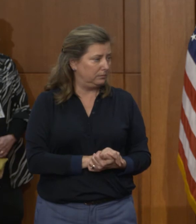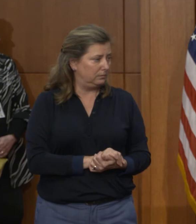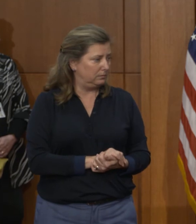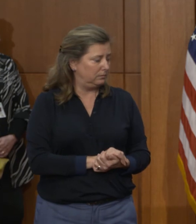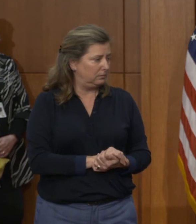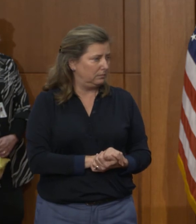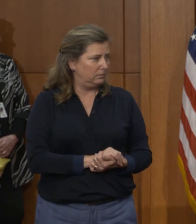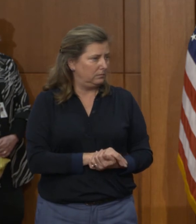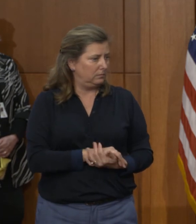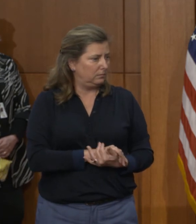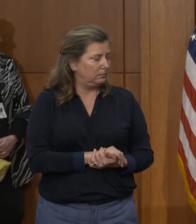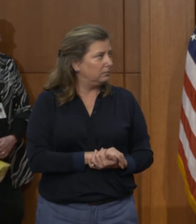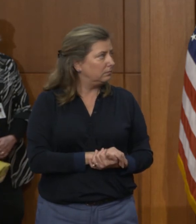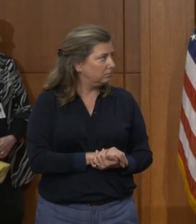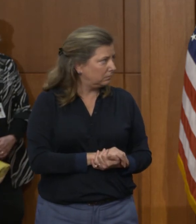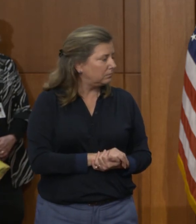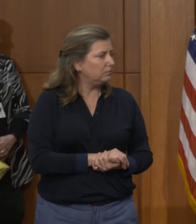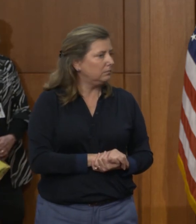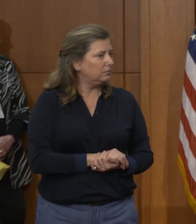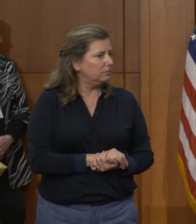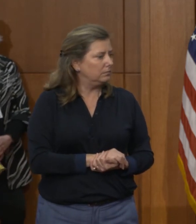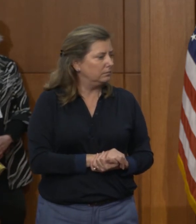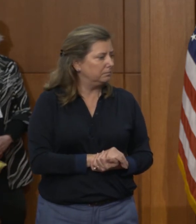think Dr. Oliver first.